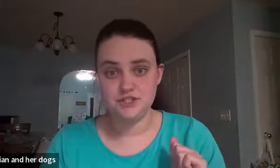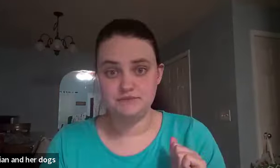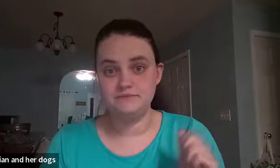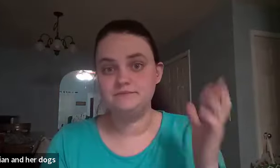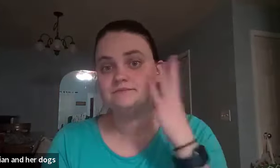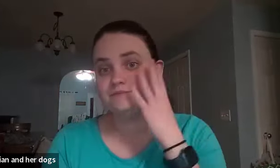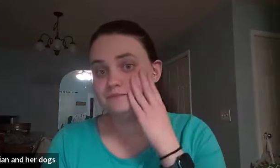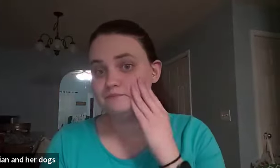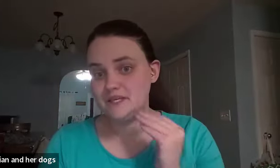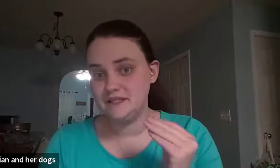peach,